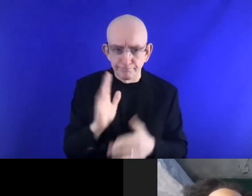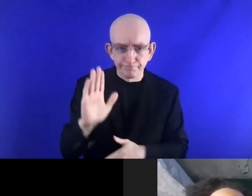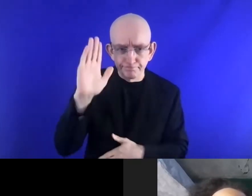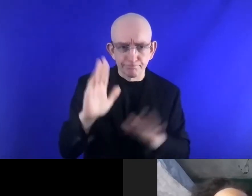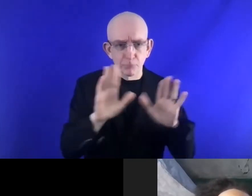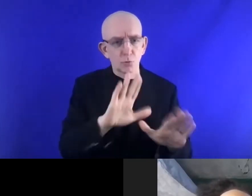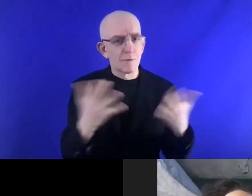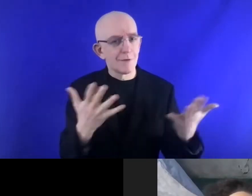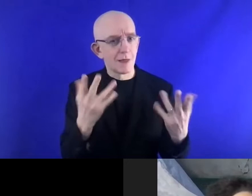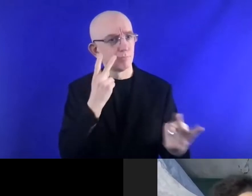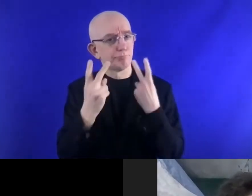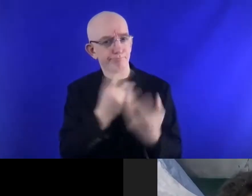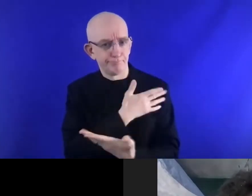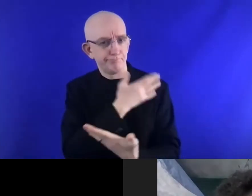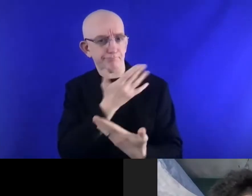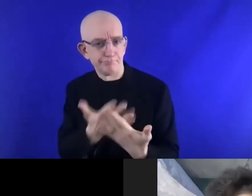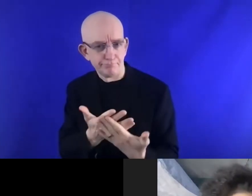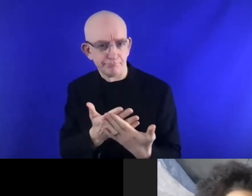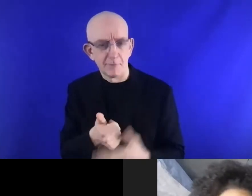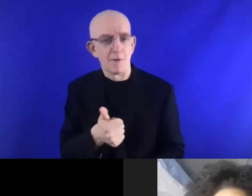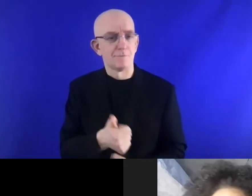experience. Please tell us about it.